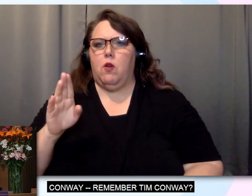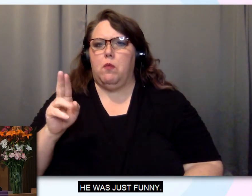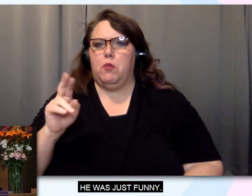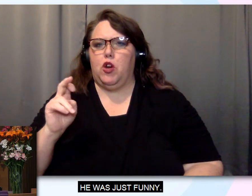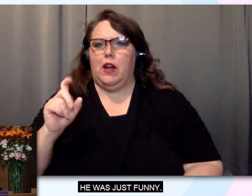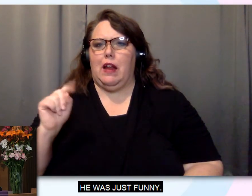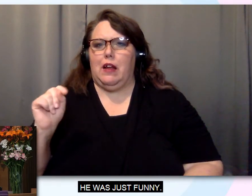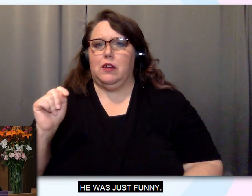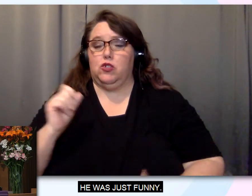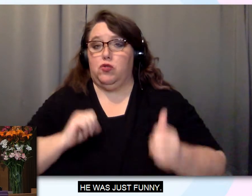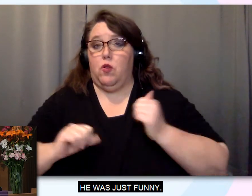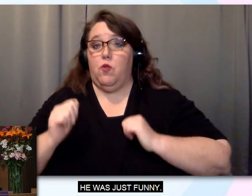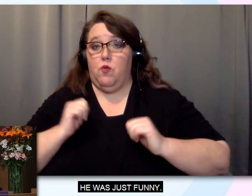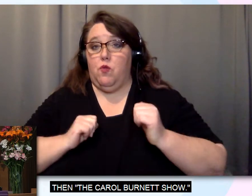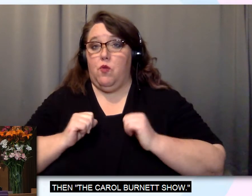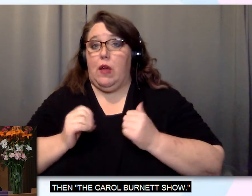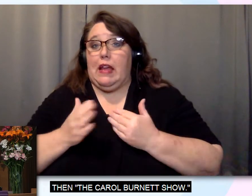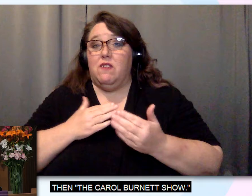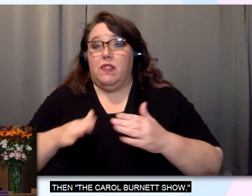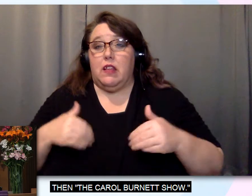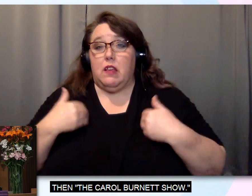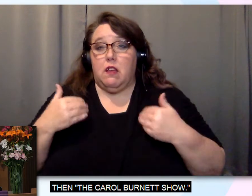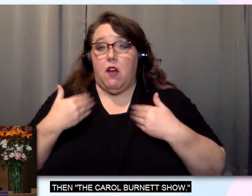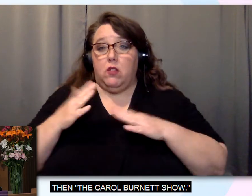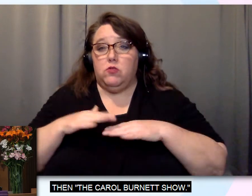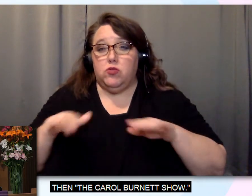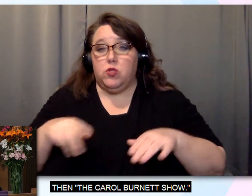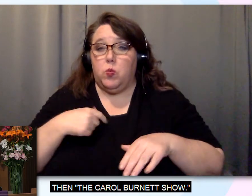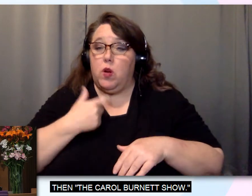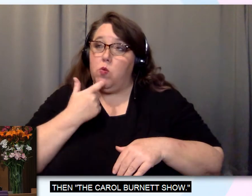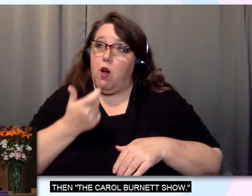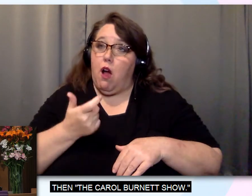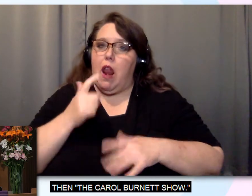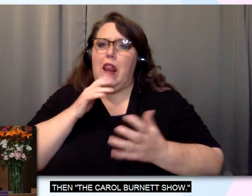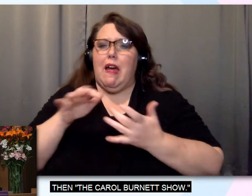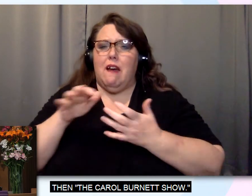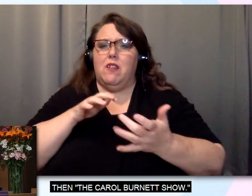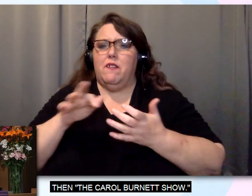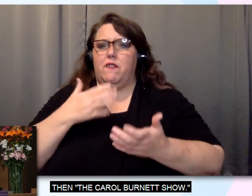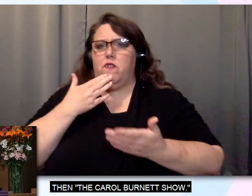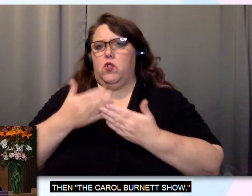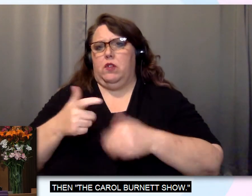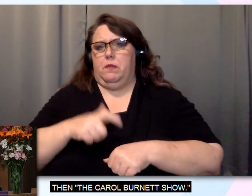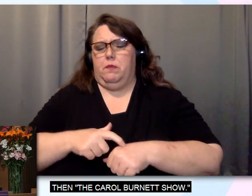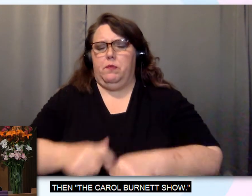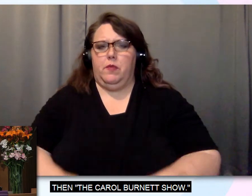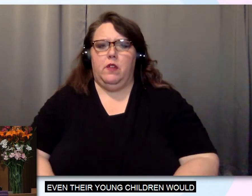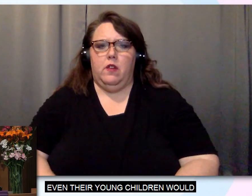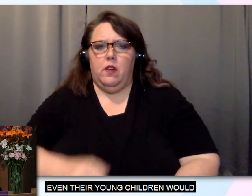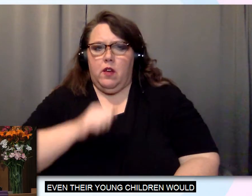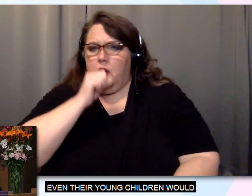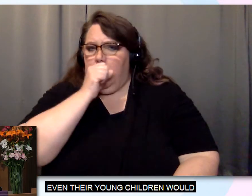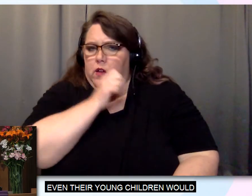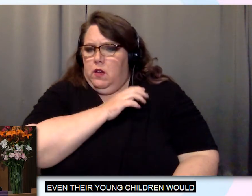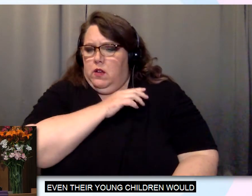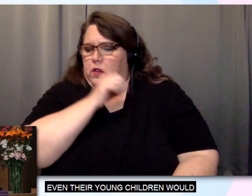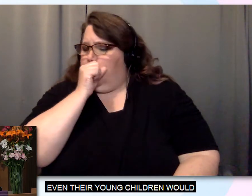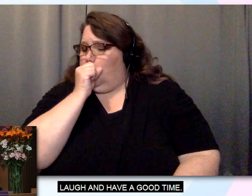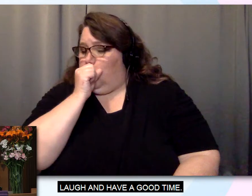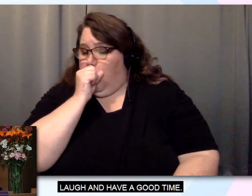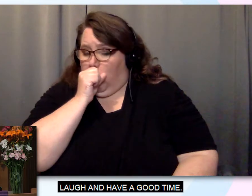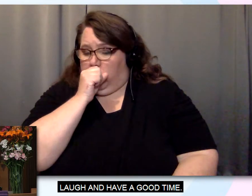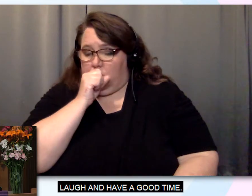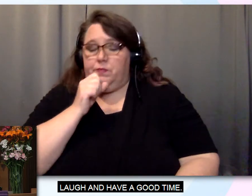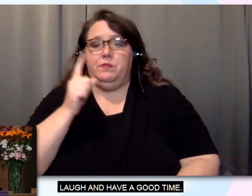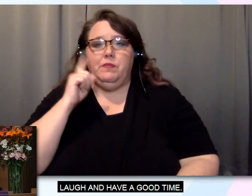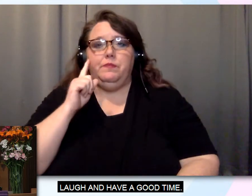the Carol Burnett Show, remember? She said, you know, even their young children, they would laugh and they would have a good time. I think